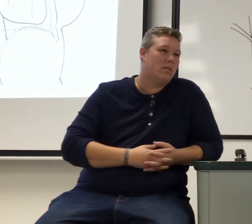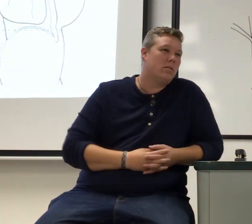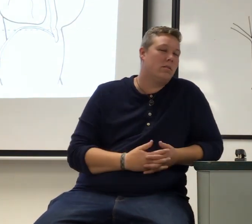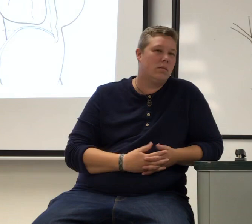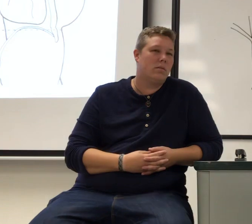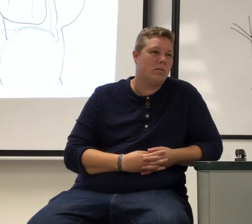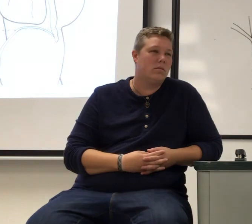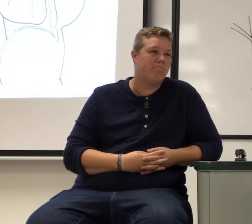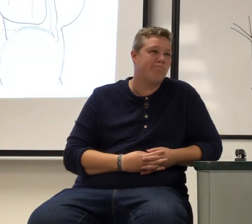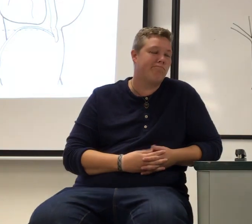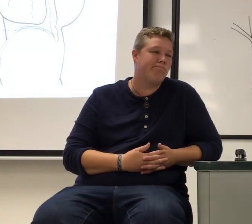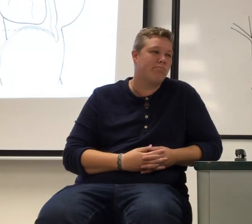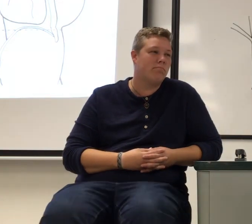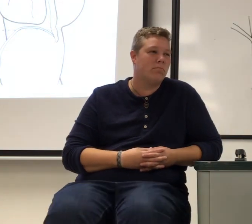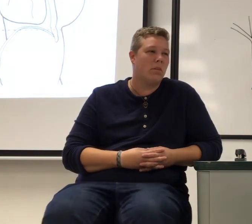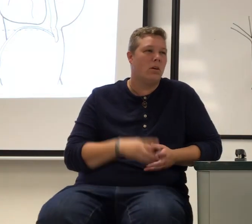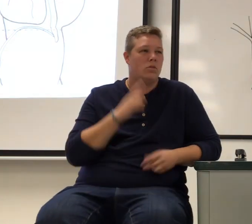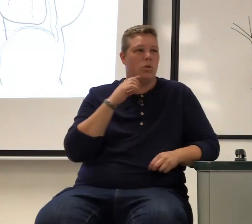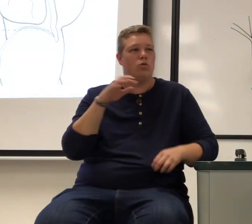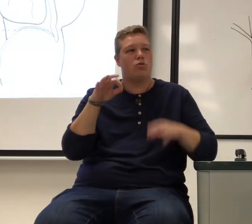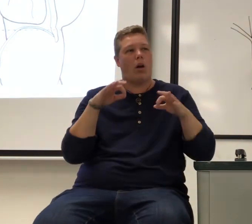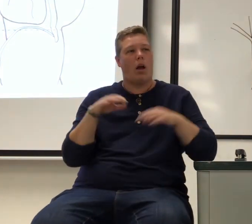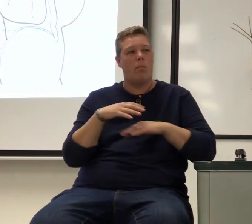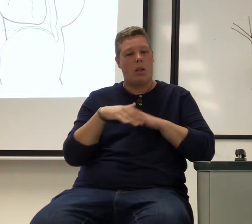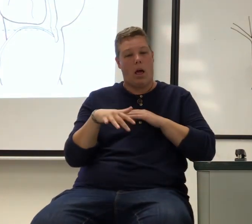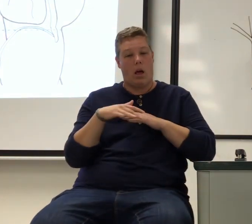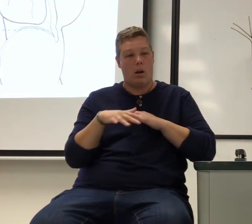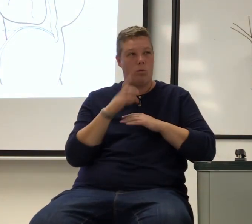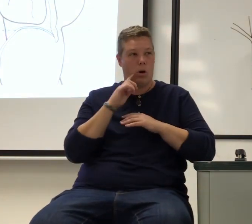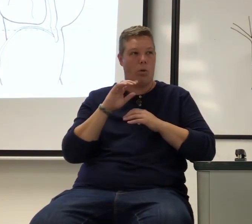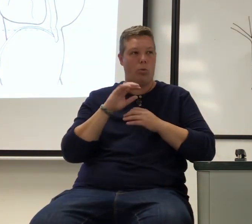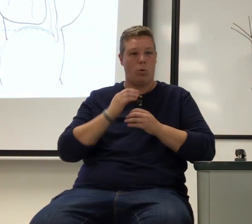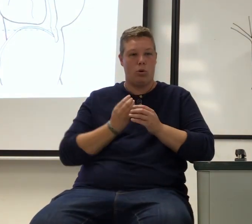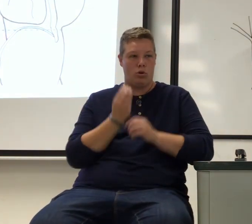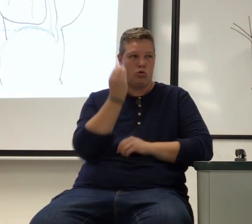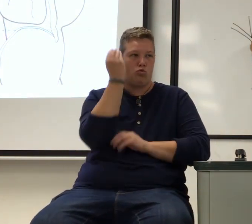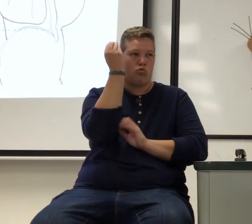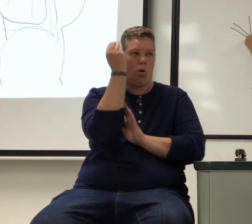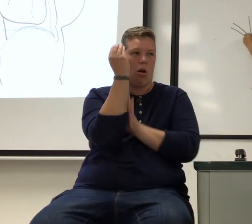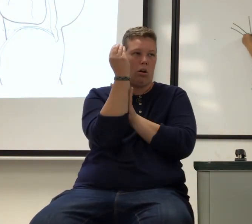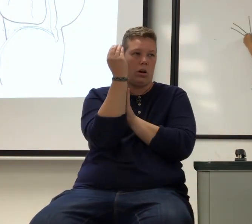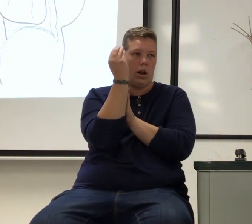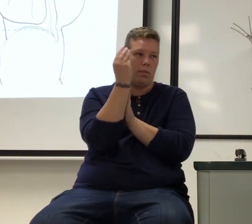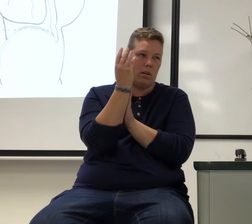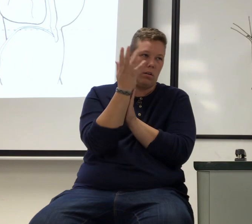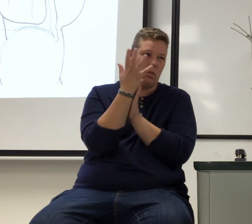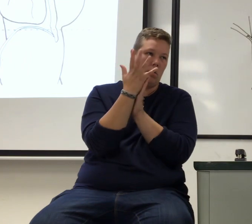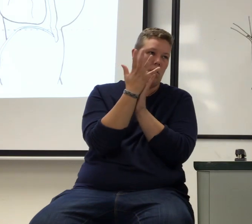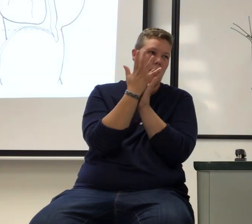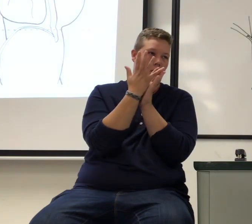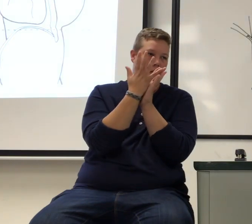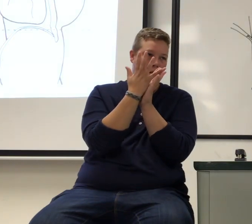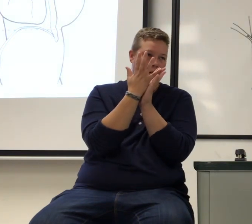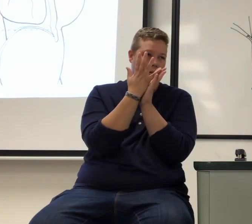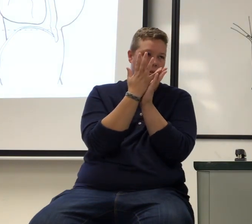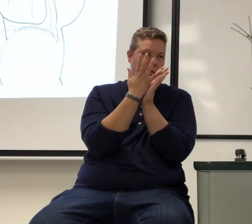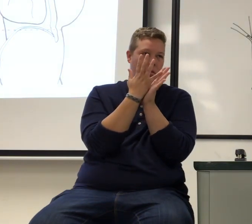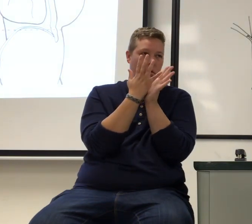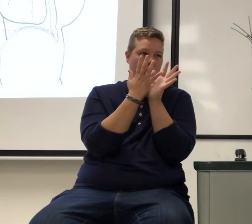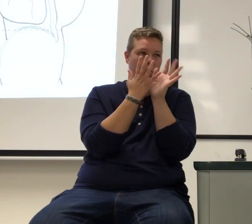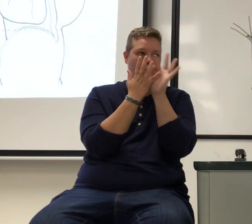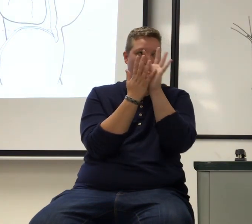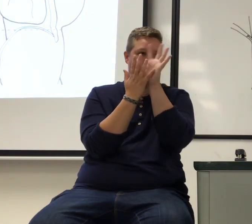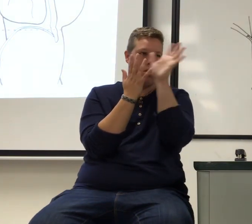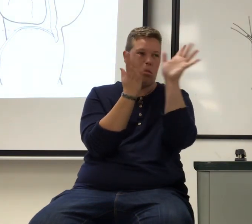So anyways, you describe how blood flows. Blood flows through the trunk first, then off the little branches. That's how blood is